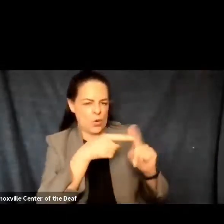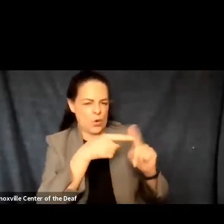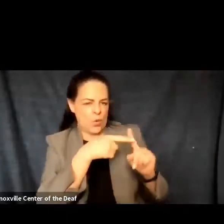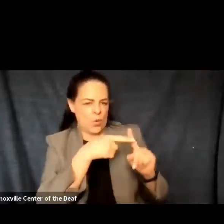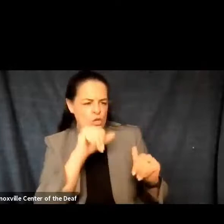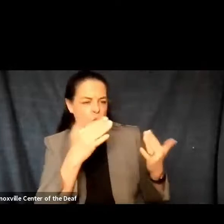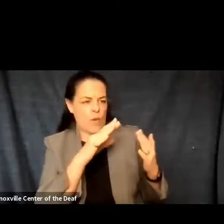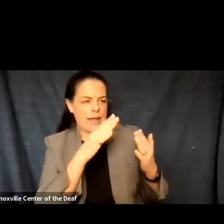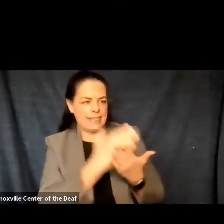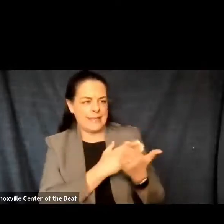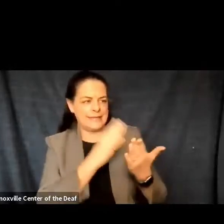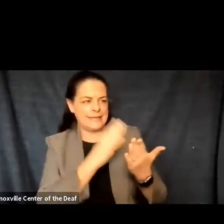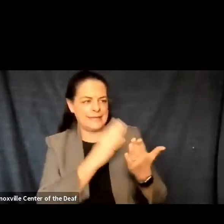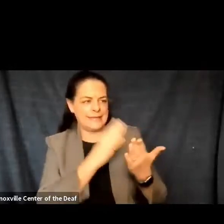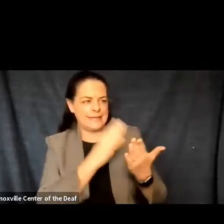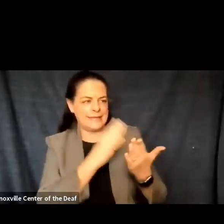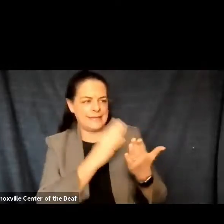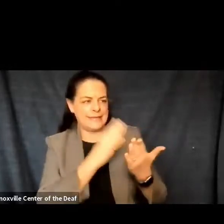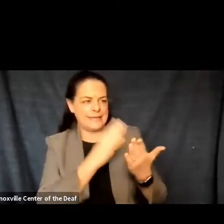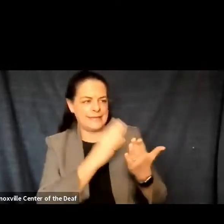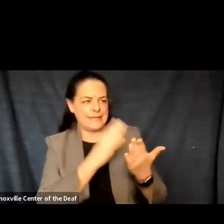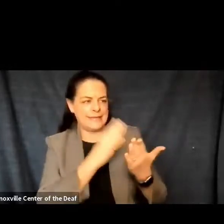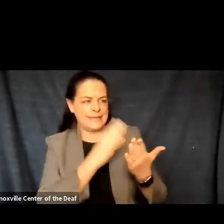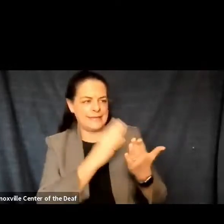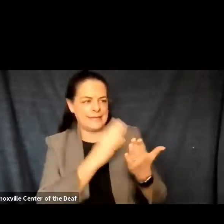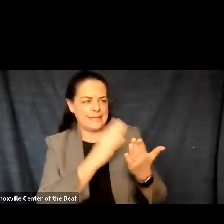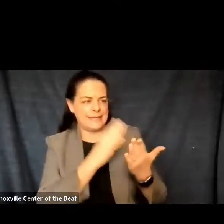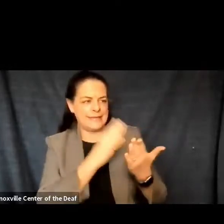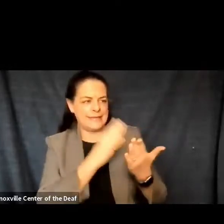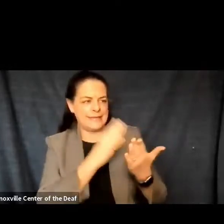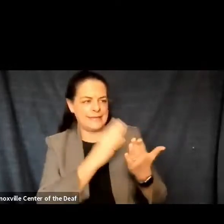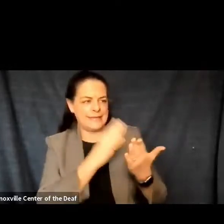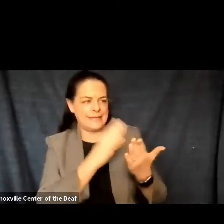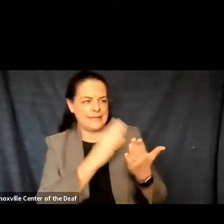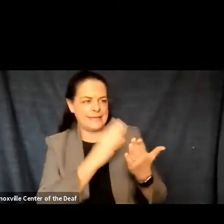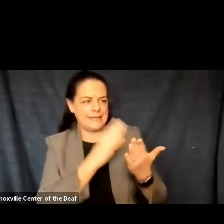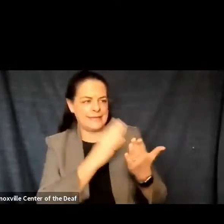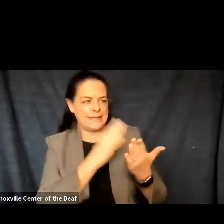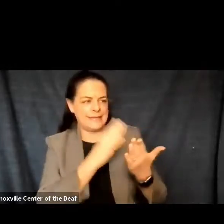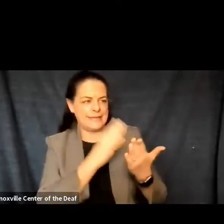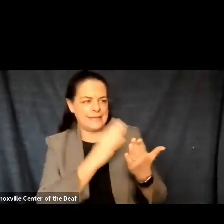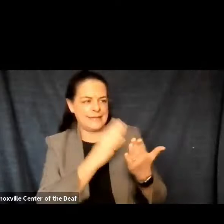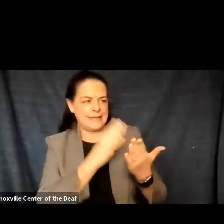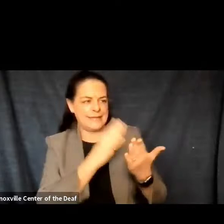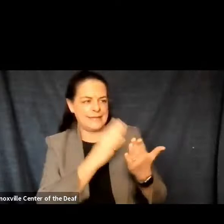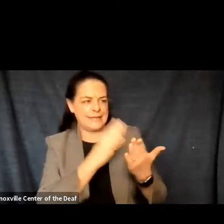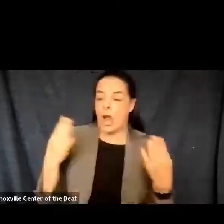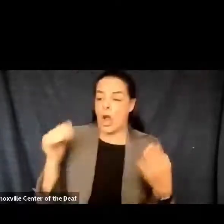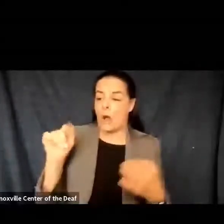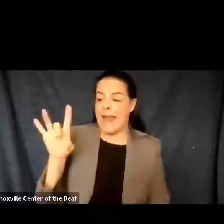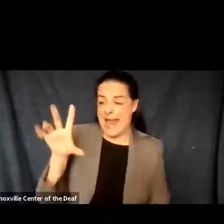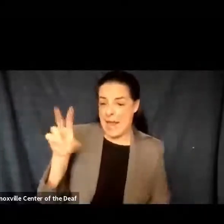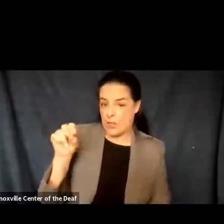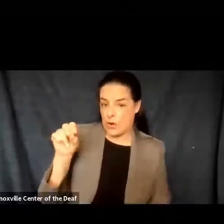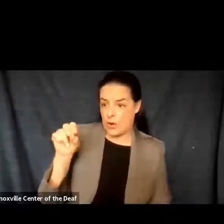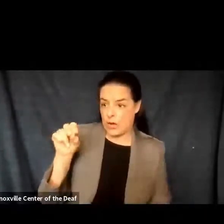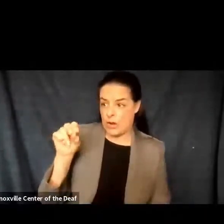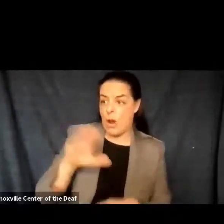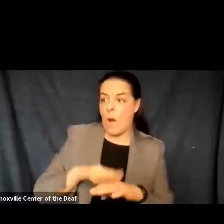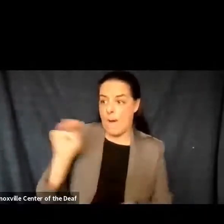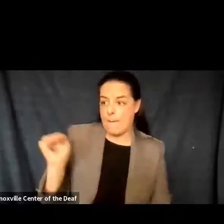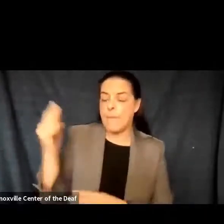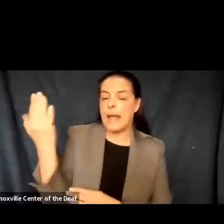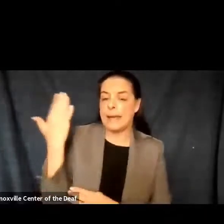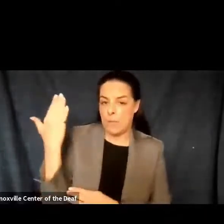list to them? Is there a specific time? The wait list is, my understanding, will be opened up at 8:30. By 8:30 on Monday morning. And once